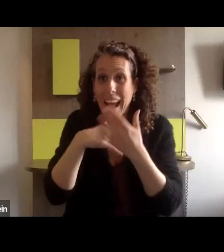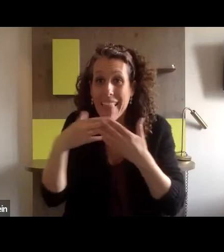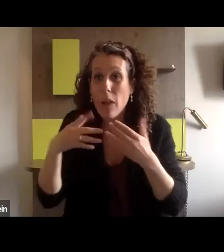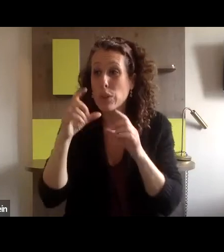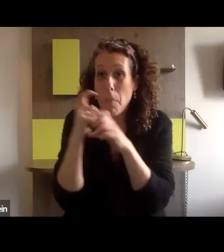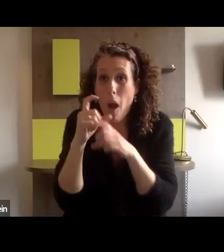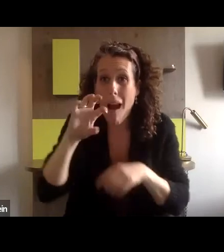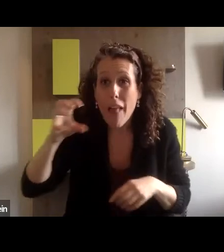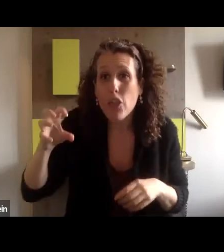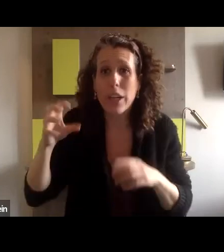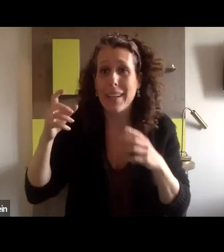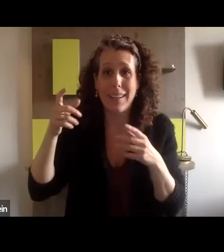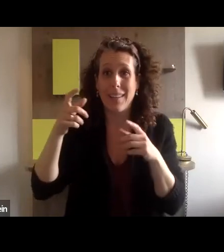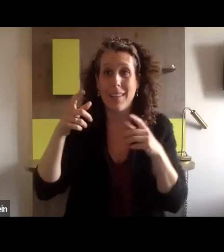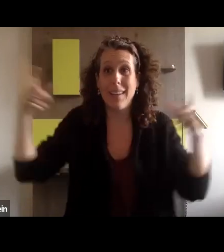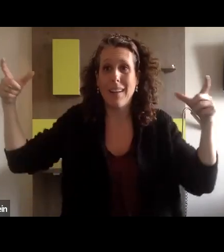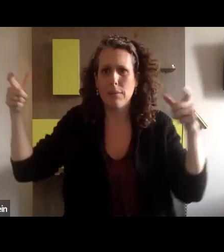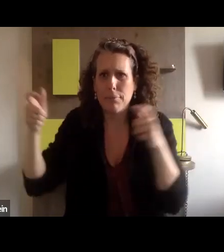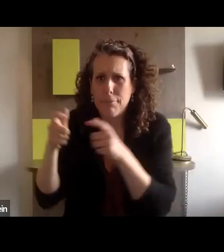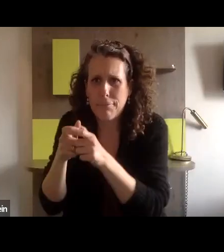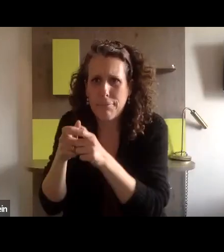in itself.